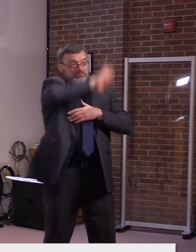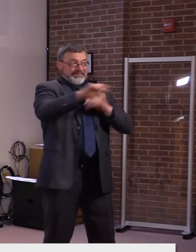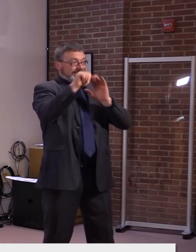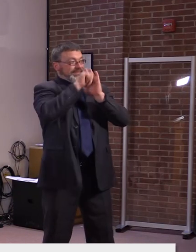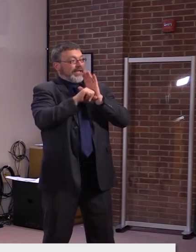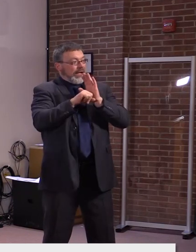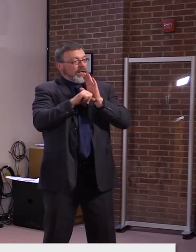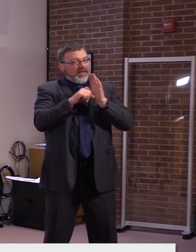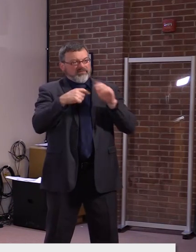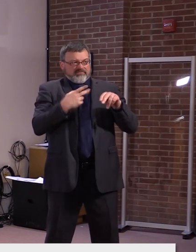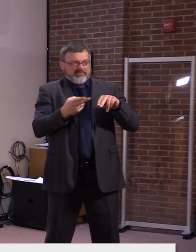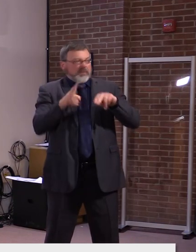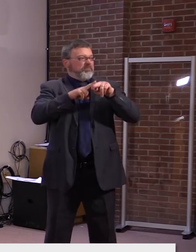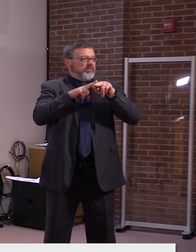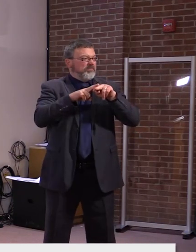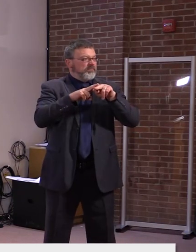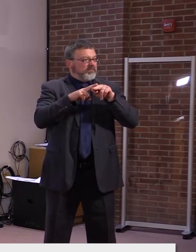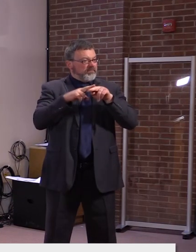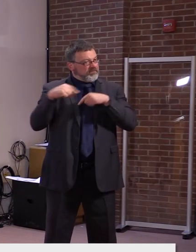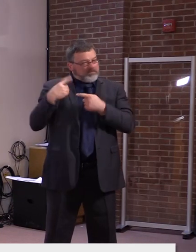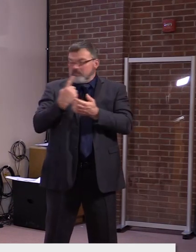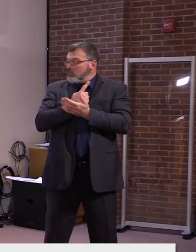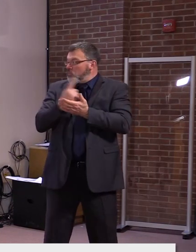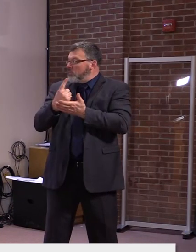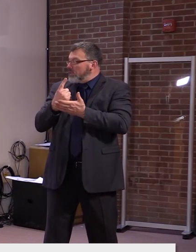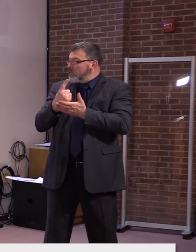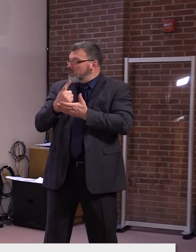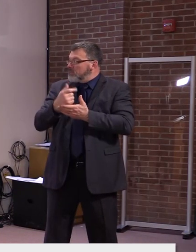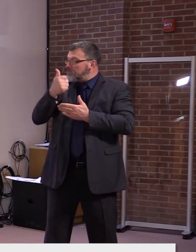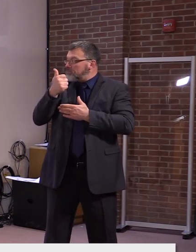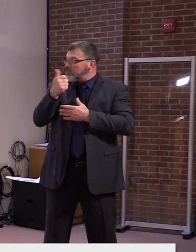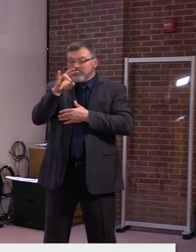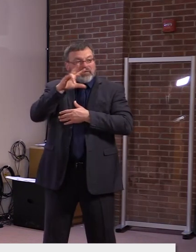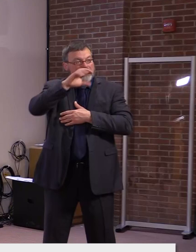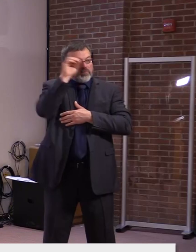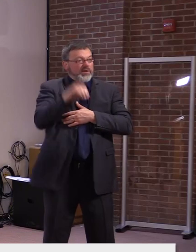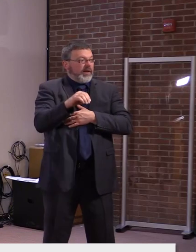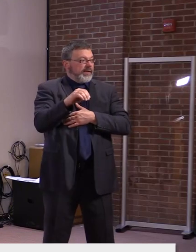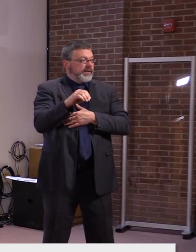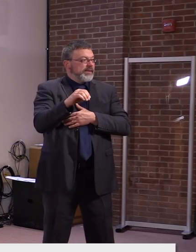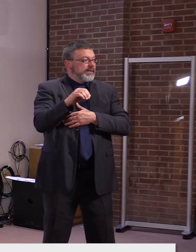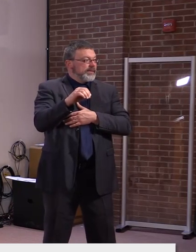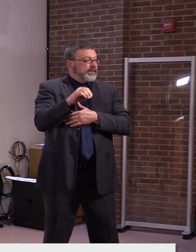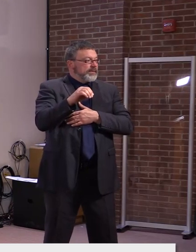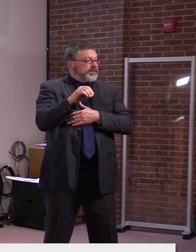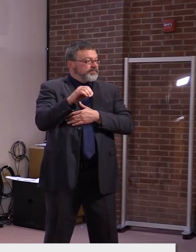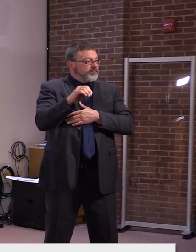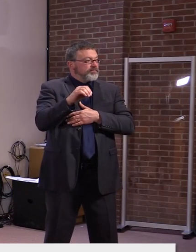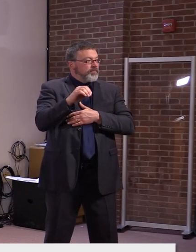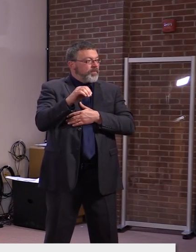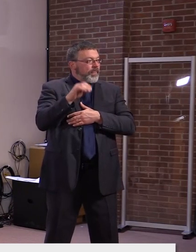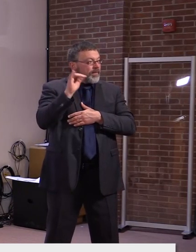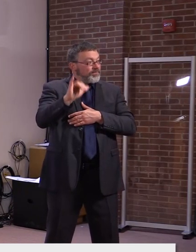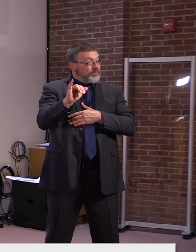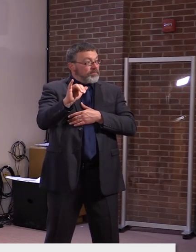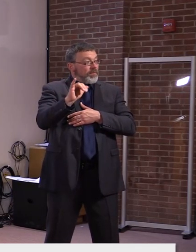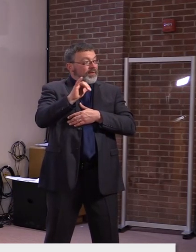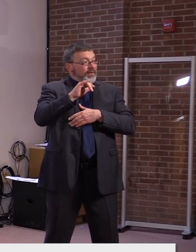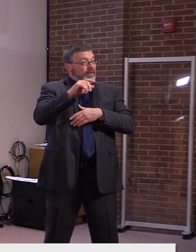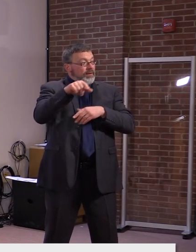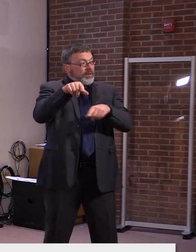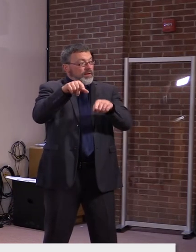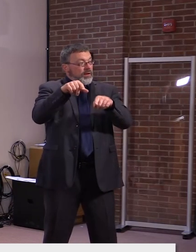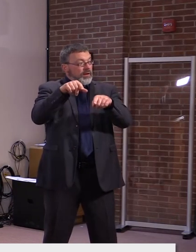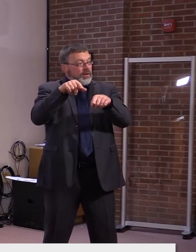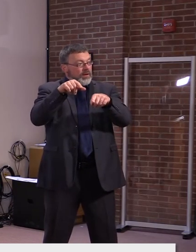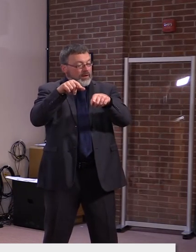we noted earlier, that hospital admissions have come down over the last week, which is a good sign, but the number of people in the hospital